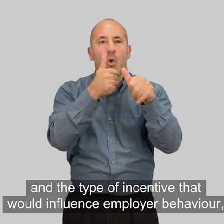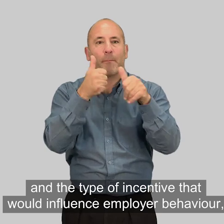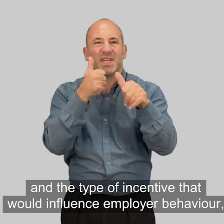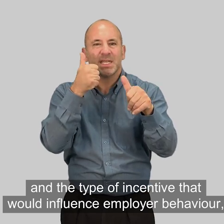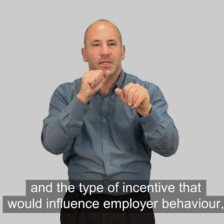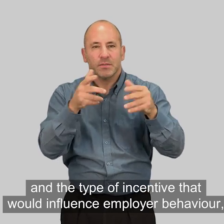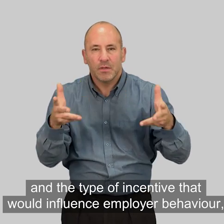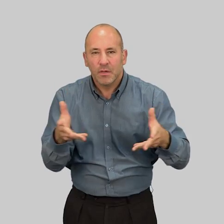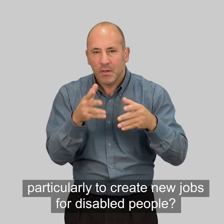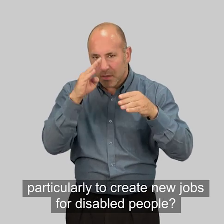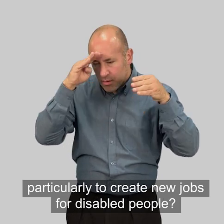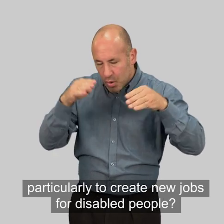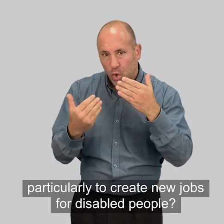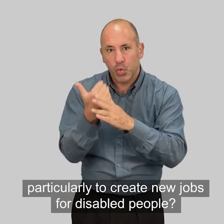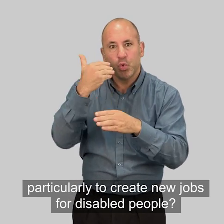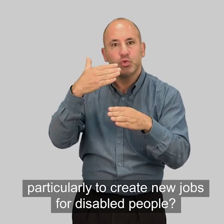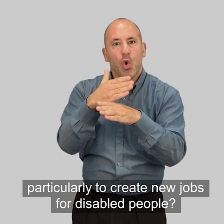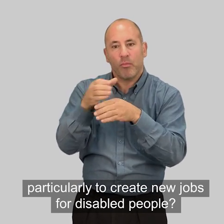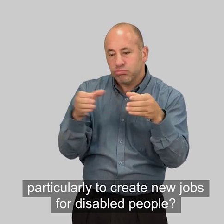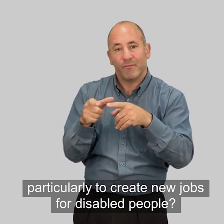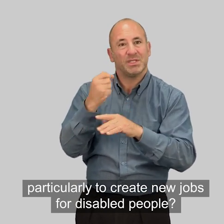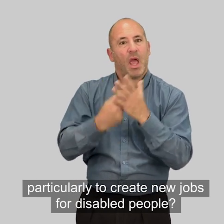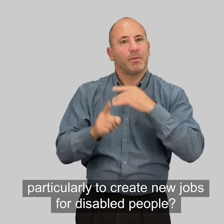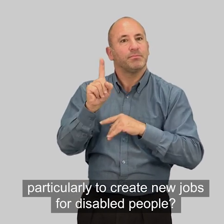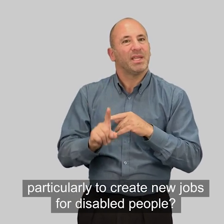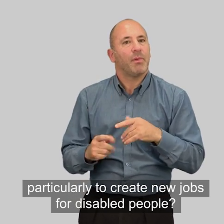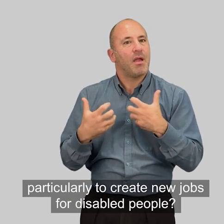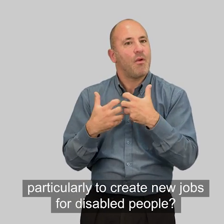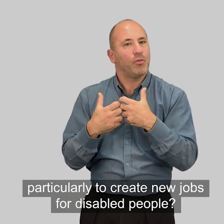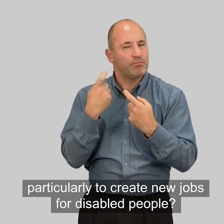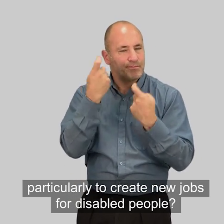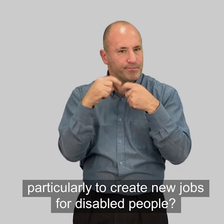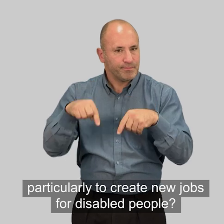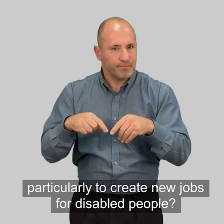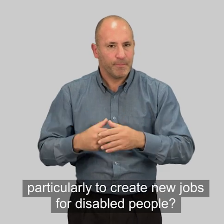employer behaviour, particularly to create new jobs for disabled people.